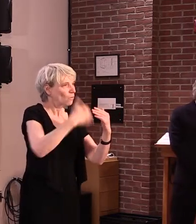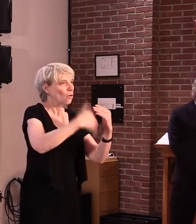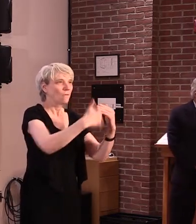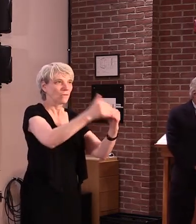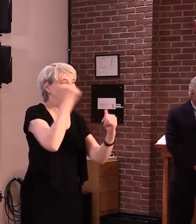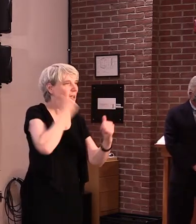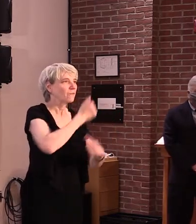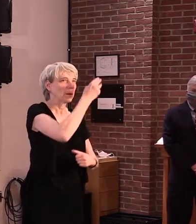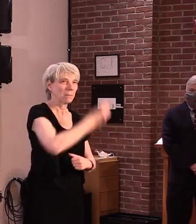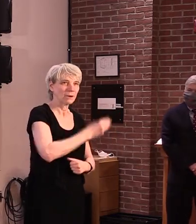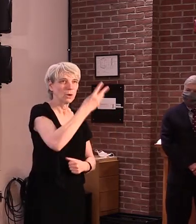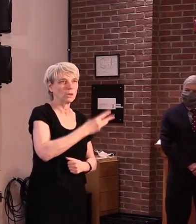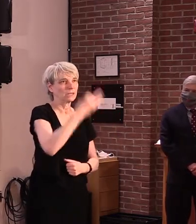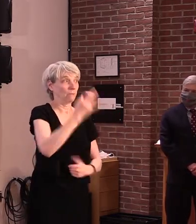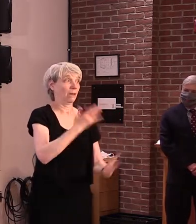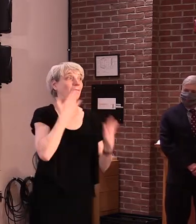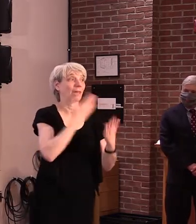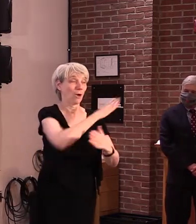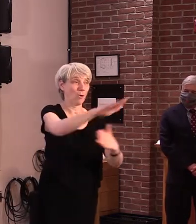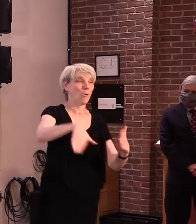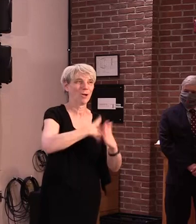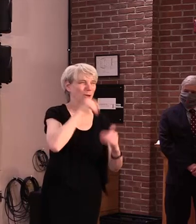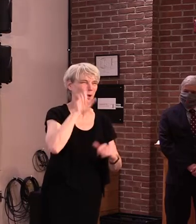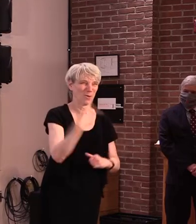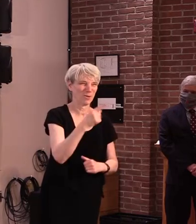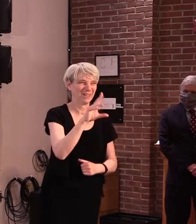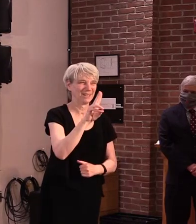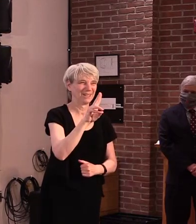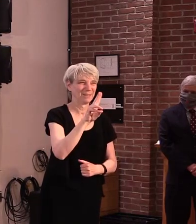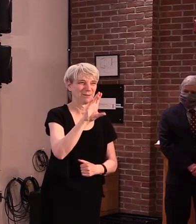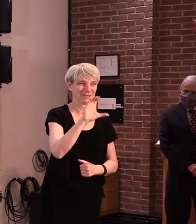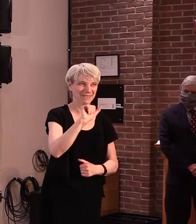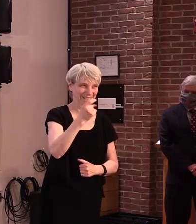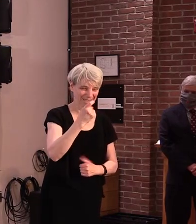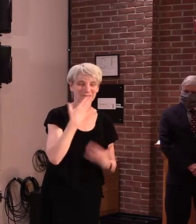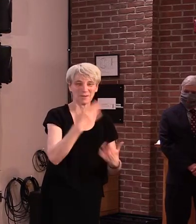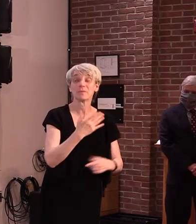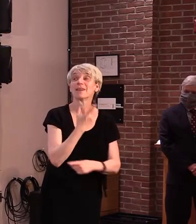them for doing that. Dr. Levine.